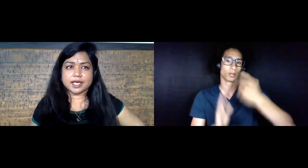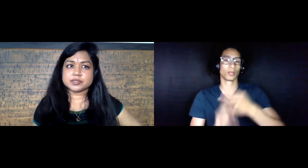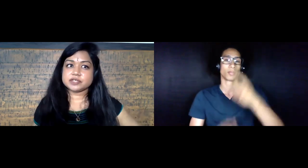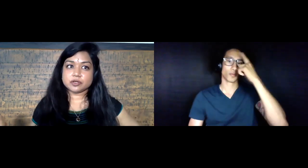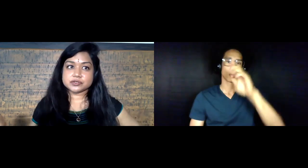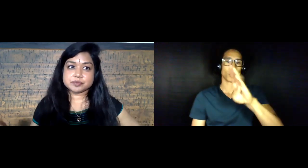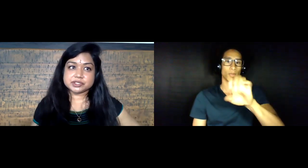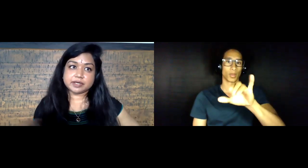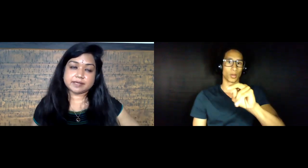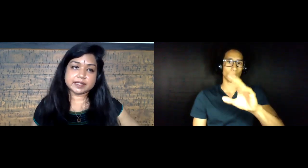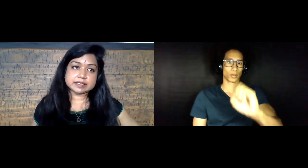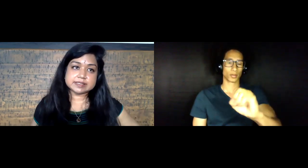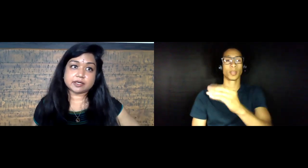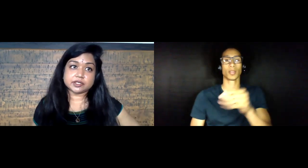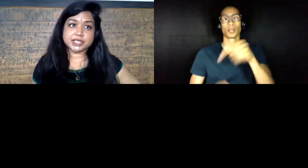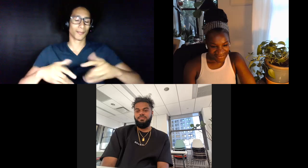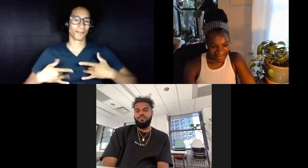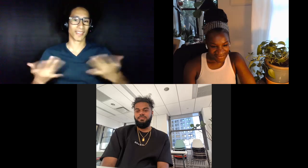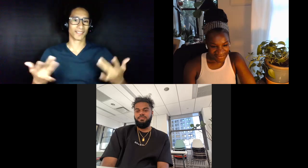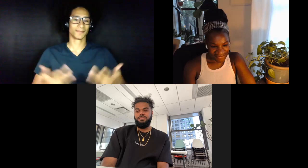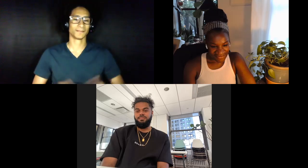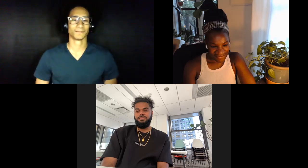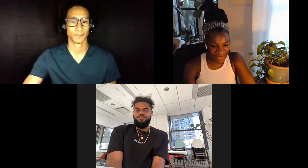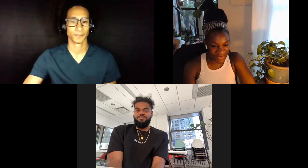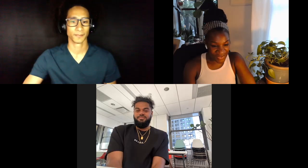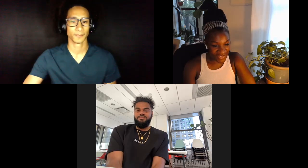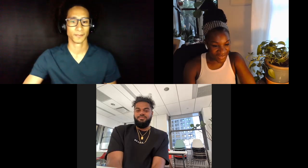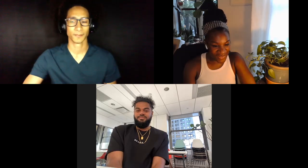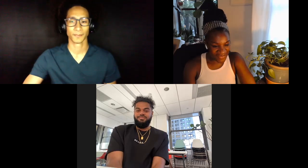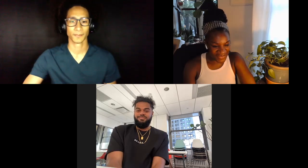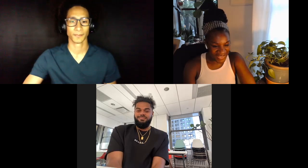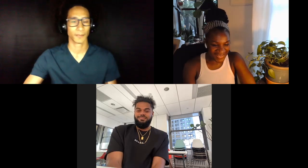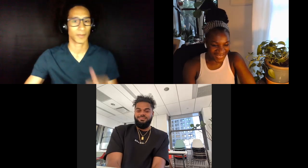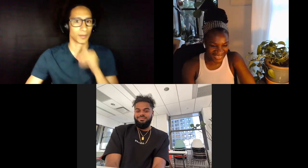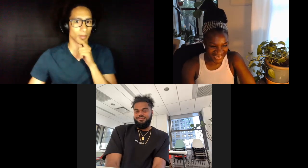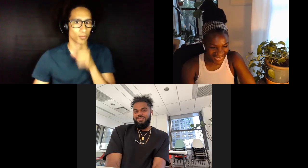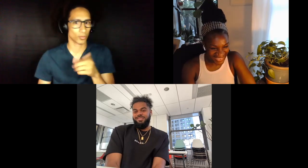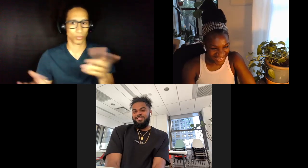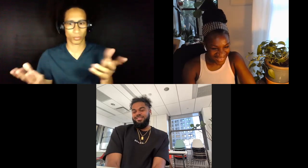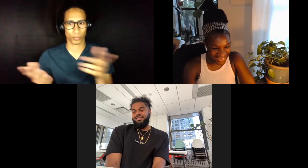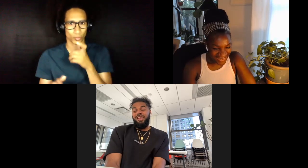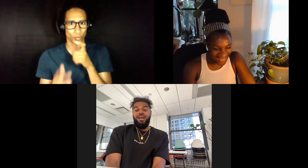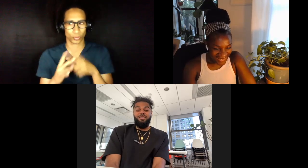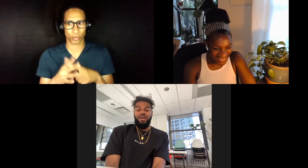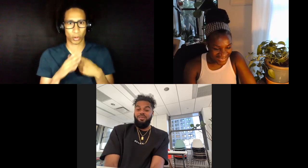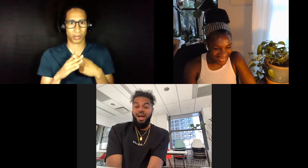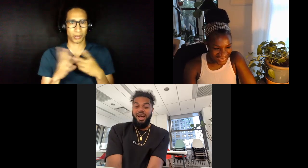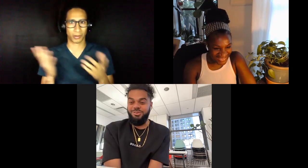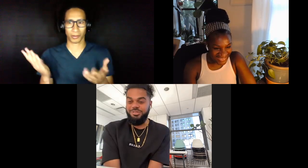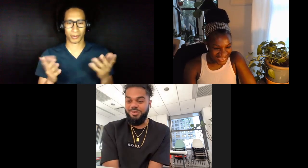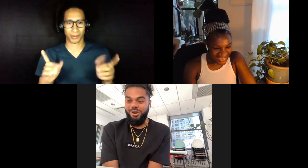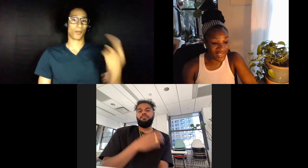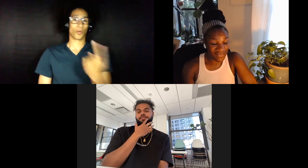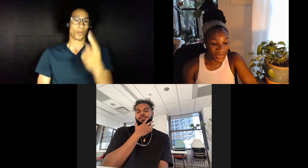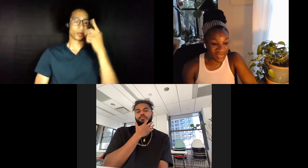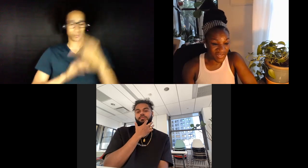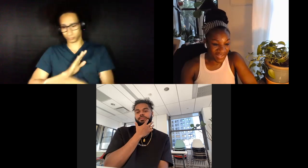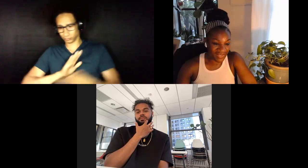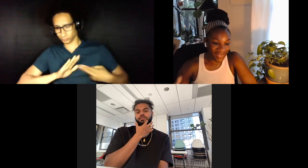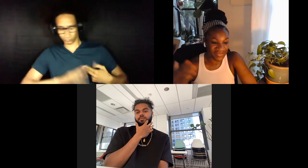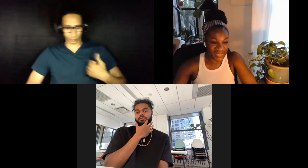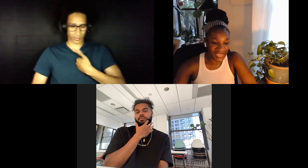diasporic storytelling. At a time when these communities are specifically vulnerable, we continue to offer a space in which we can imagine a